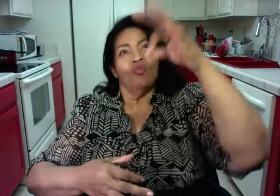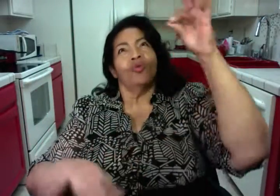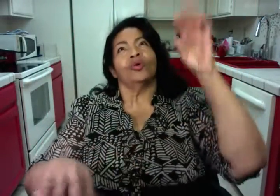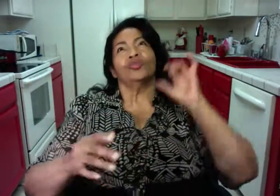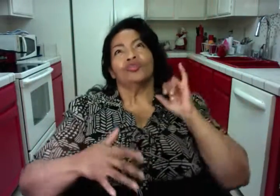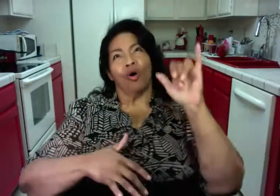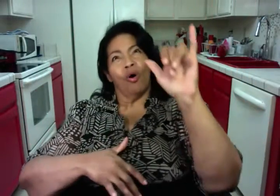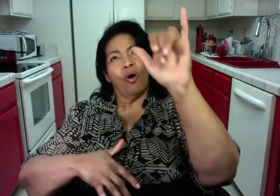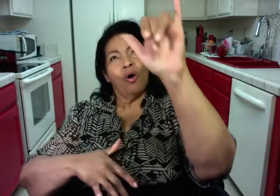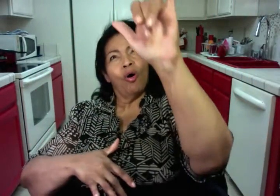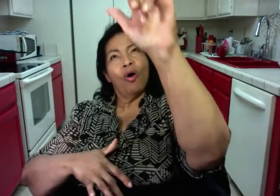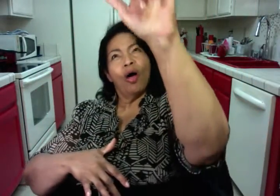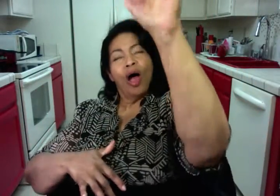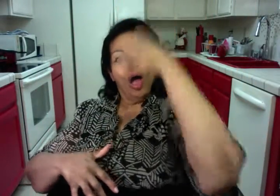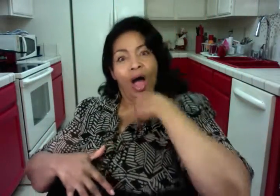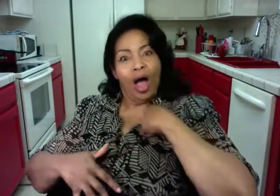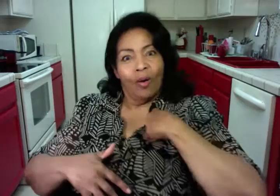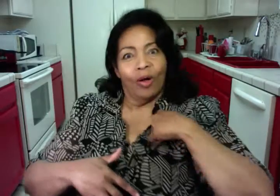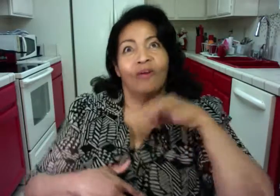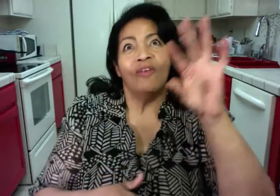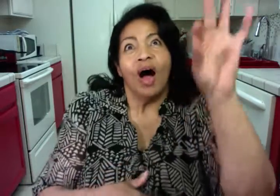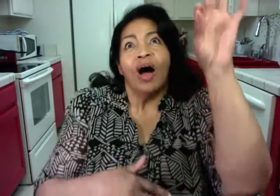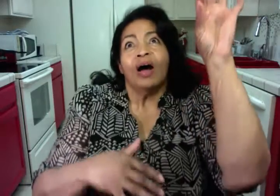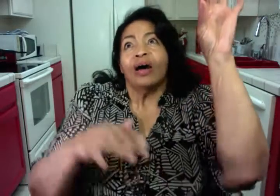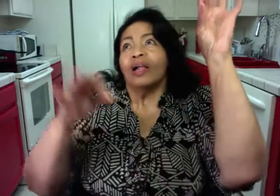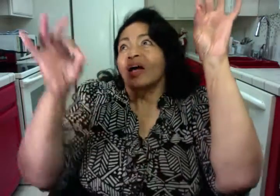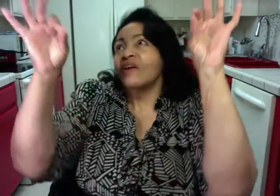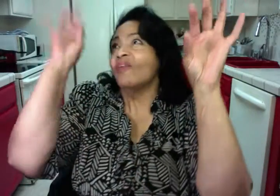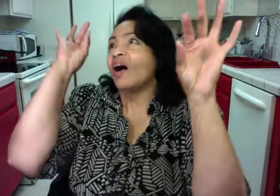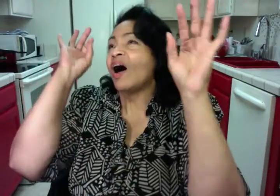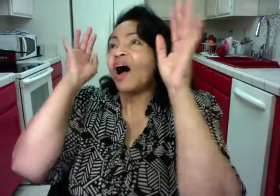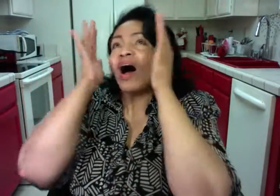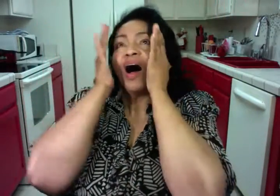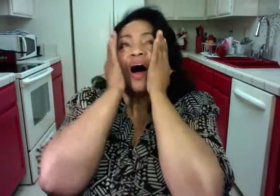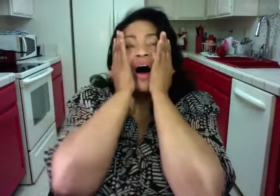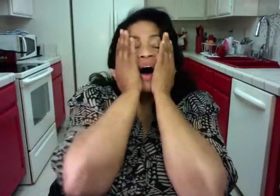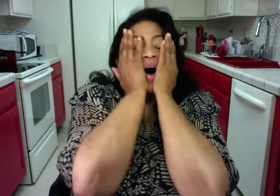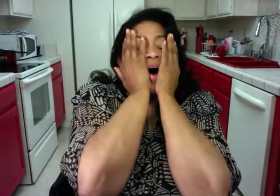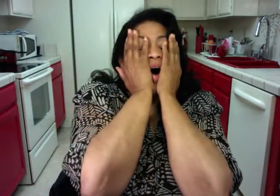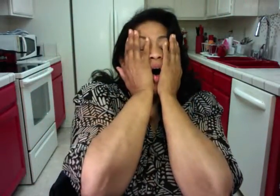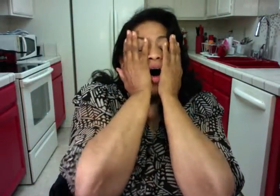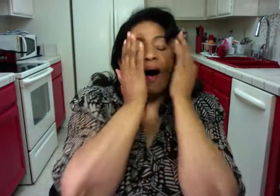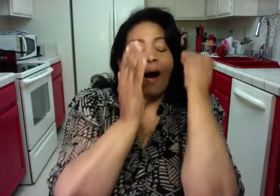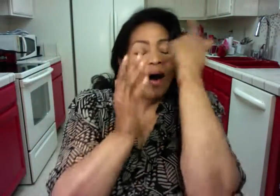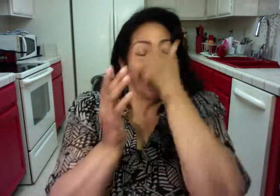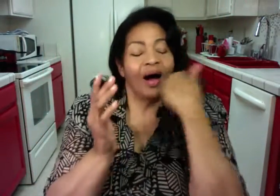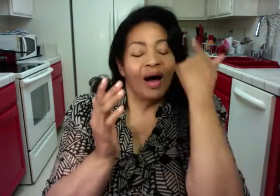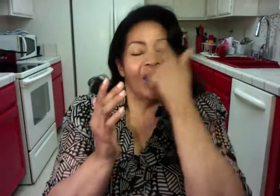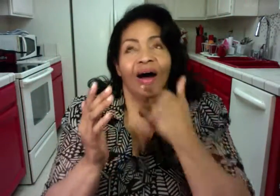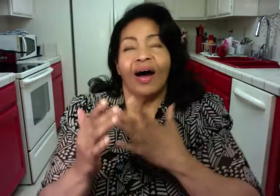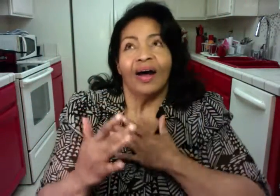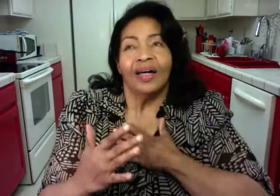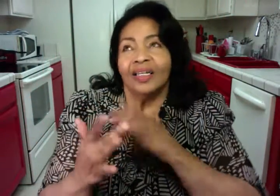soar and I will finally see the face. Oh, my Jesus,